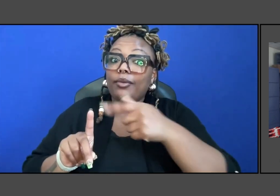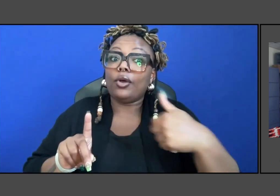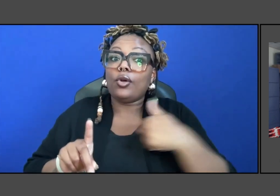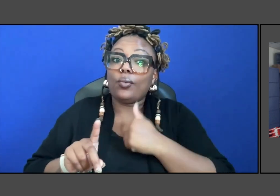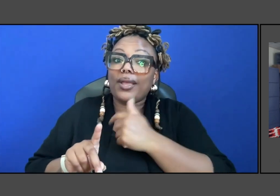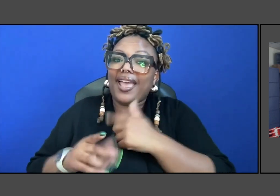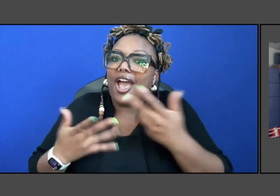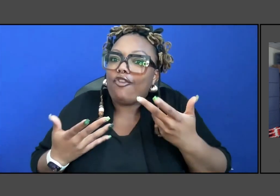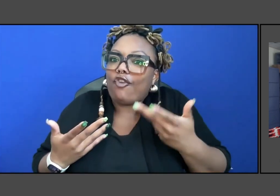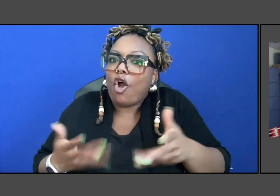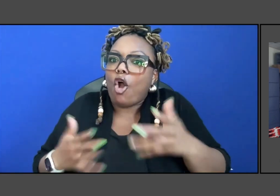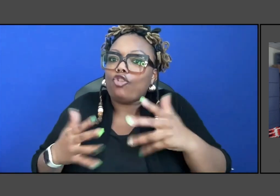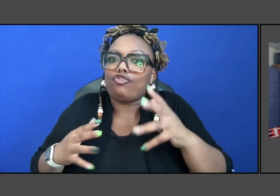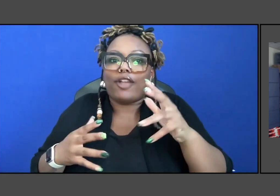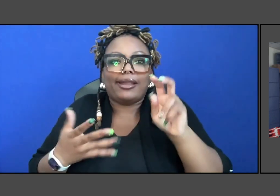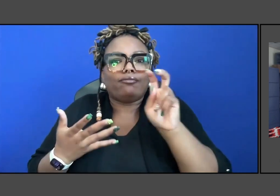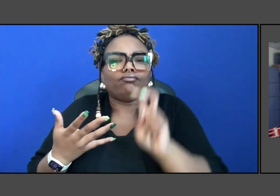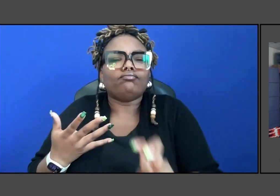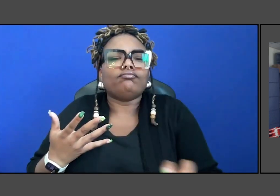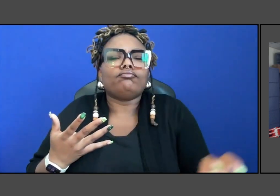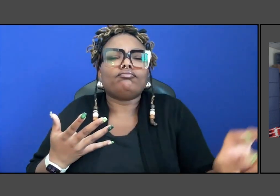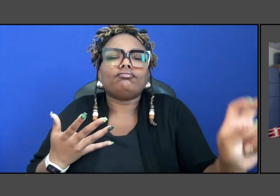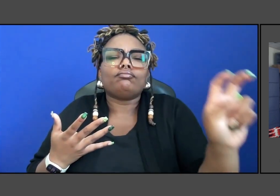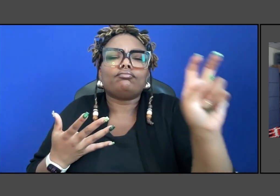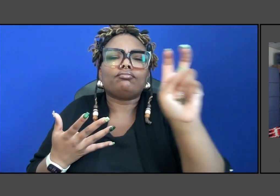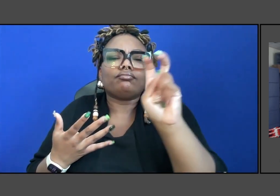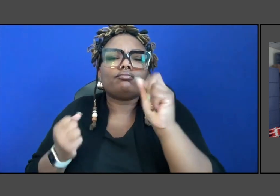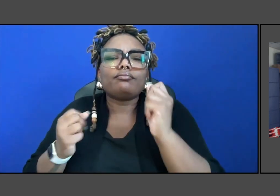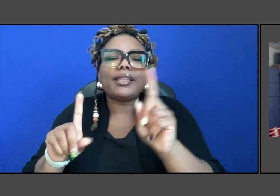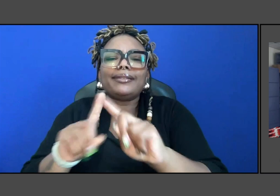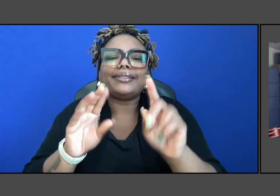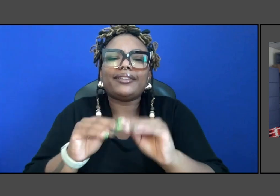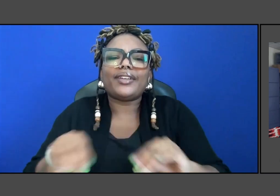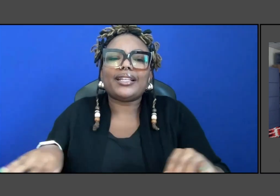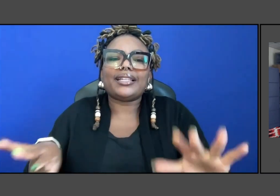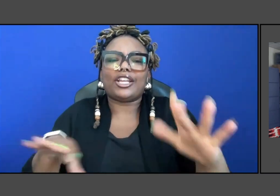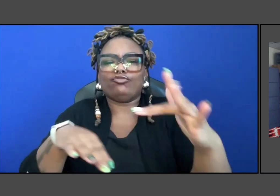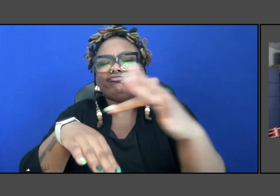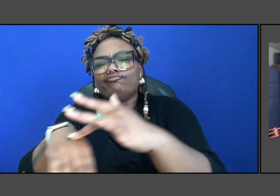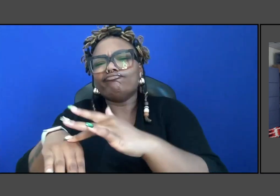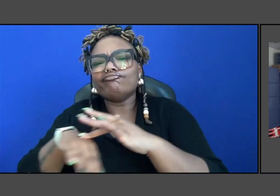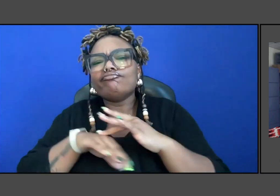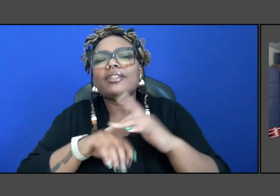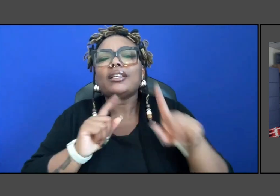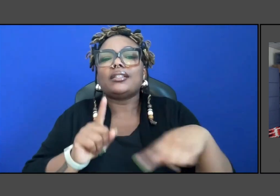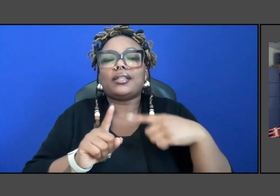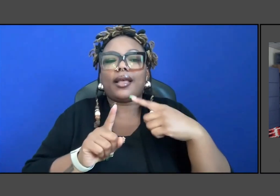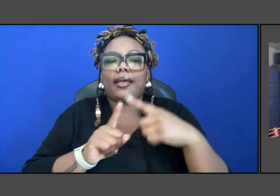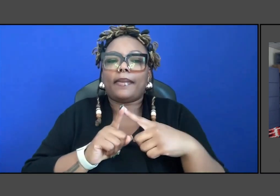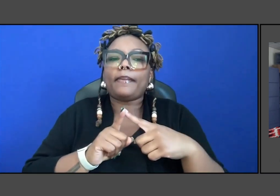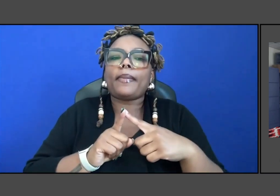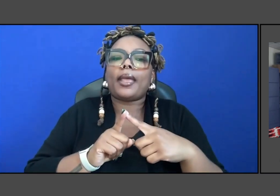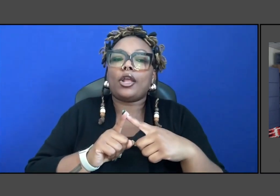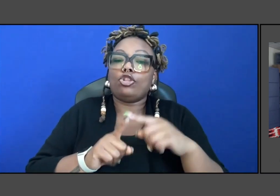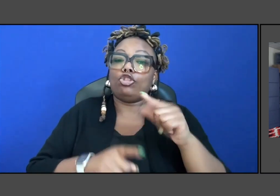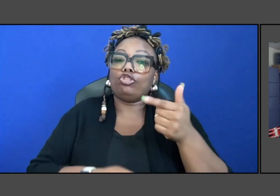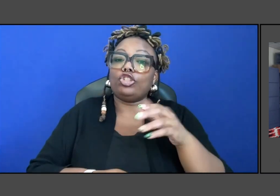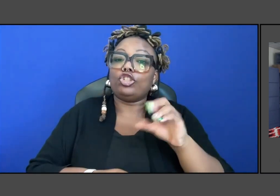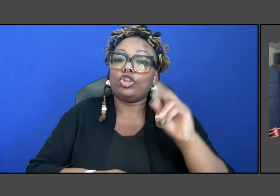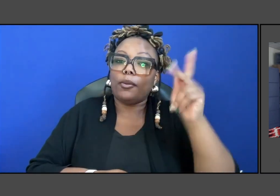moved across lands and been mobile. And so there's this contestation of those geopolitical borders when